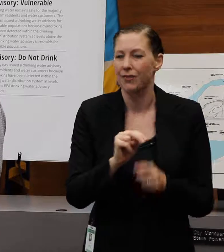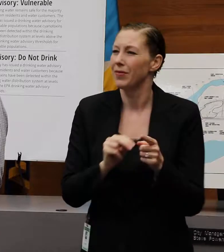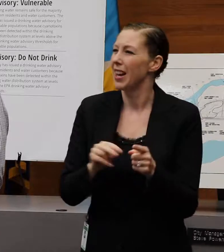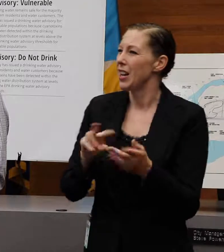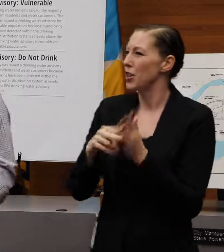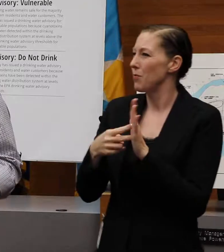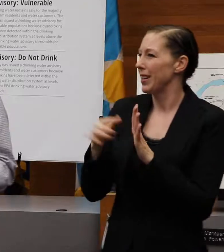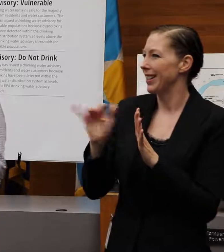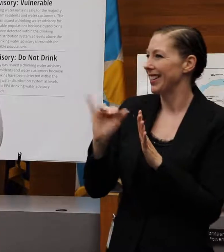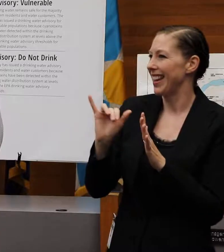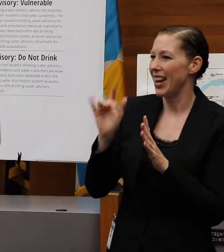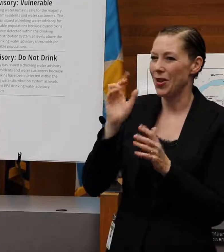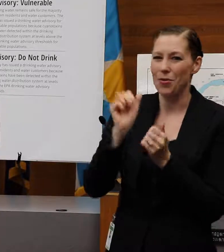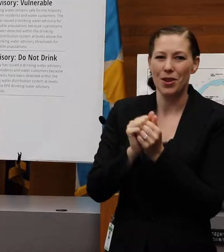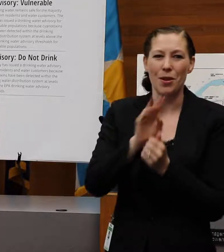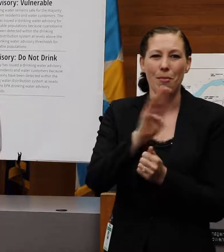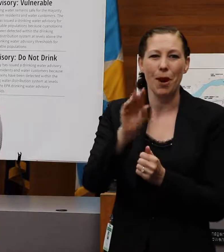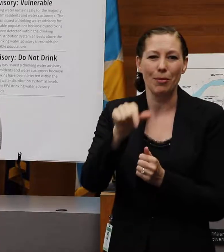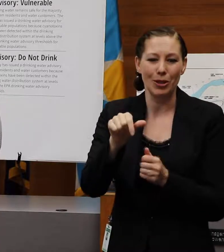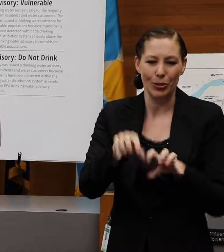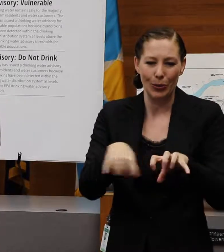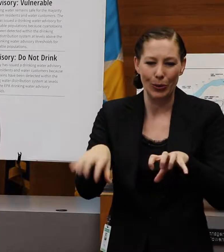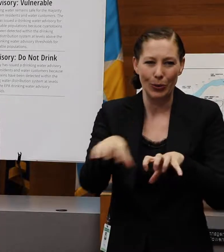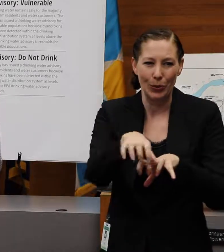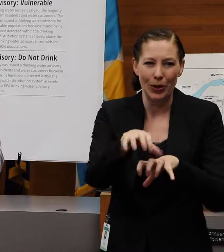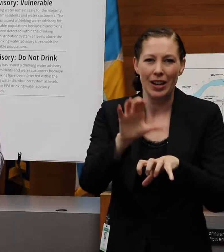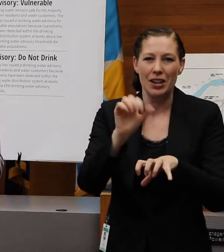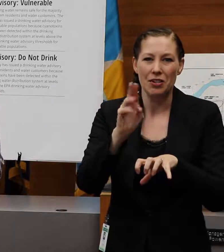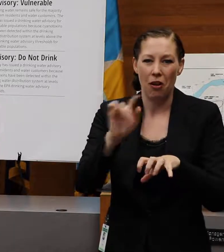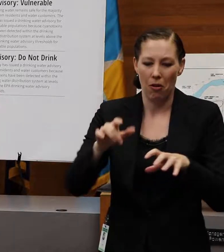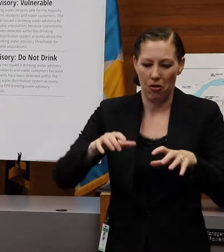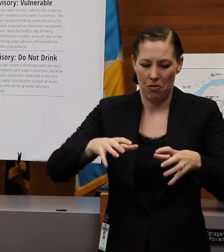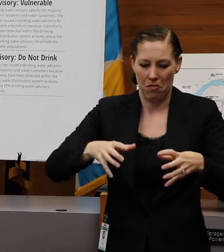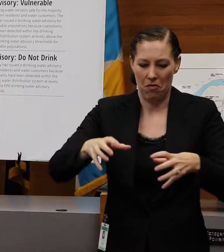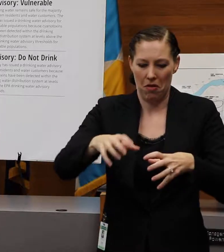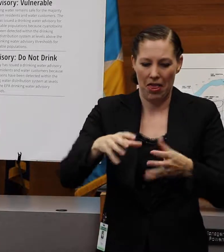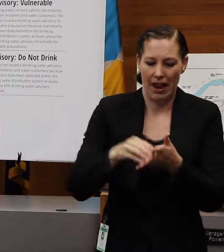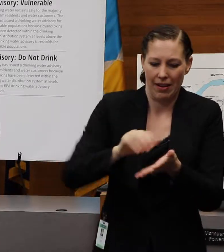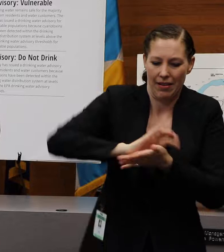right. Yeah, if you were to take a briquette and just smash it into dust, that's essentially what